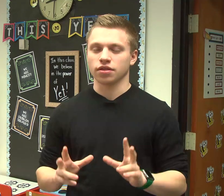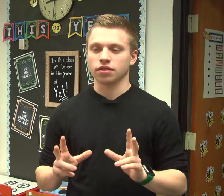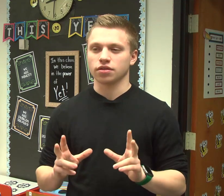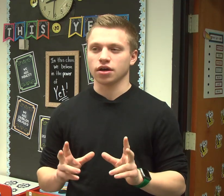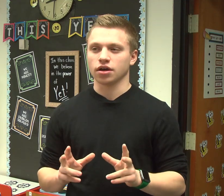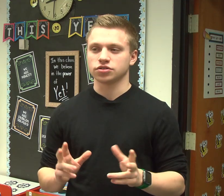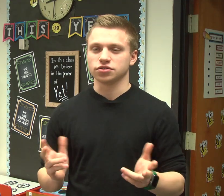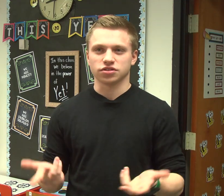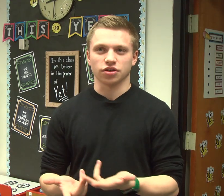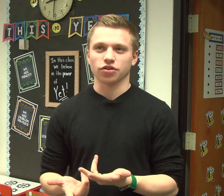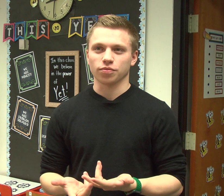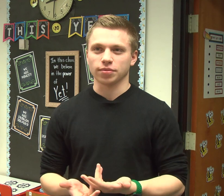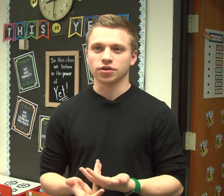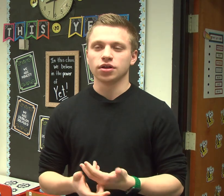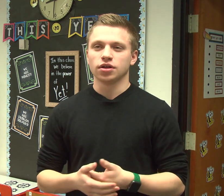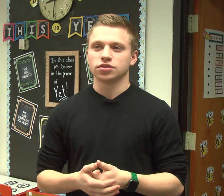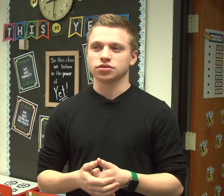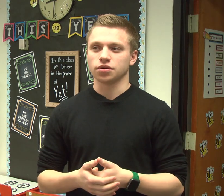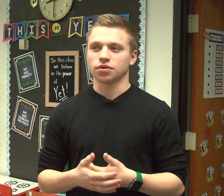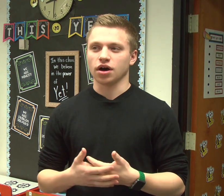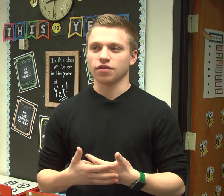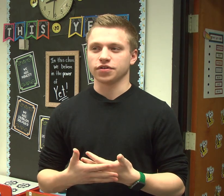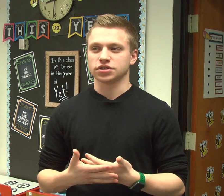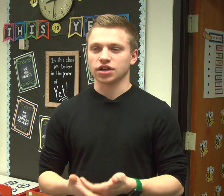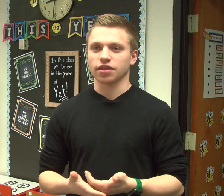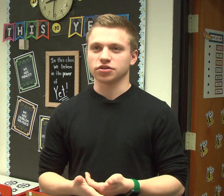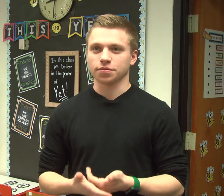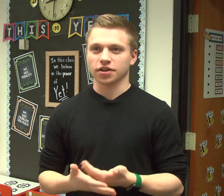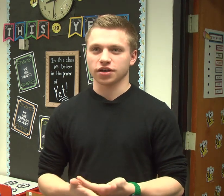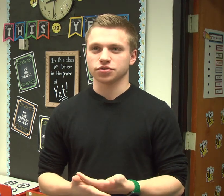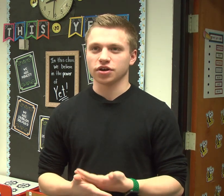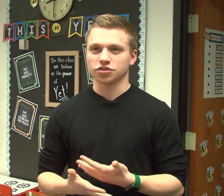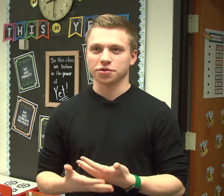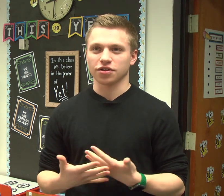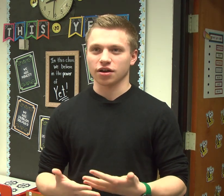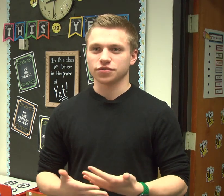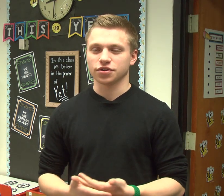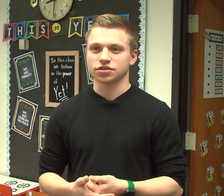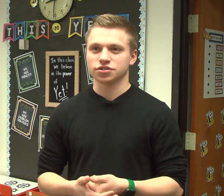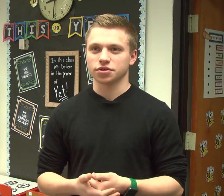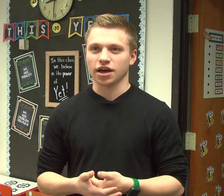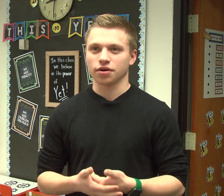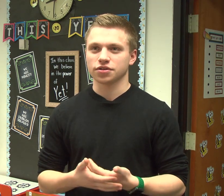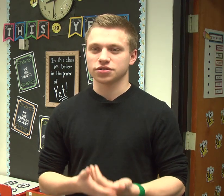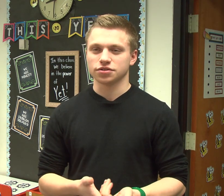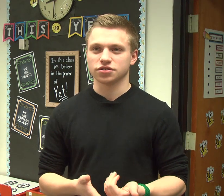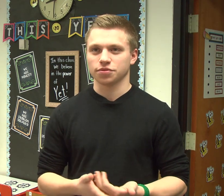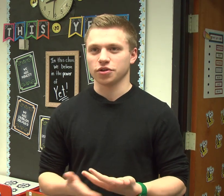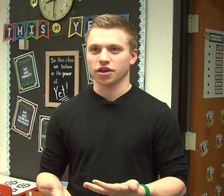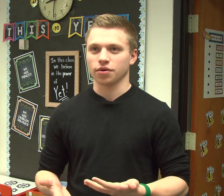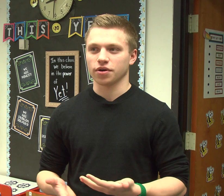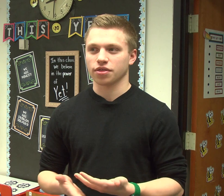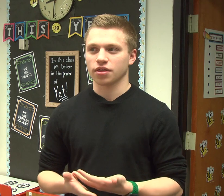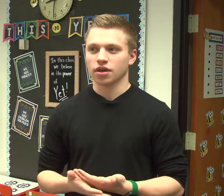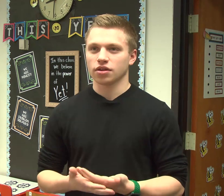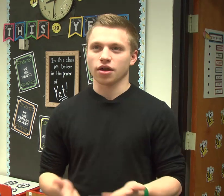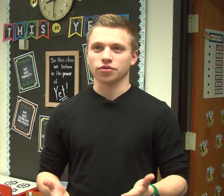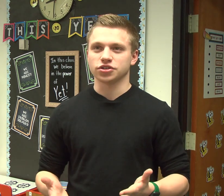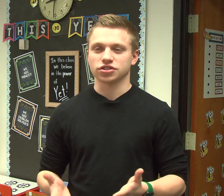the students in their little bubble. So offering sign language up at the high school has opened a lot of doors to allow these students to communicate with not only just